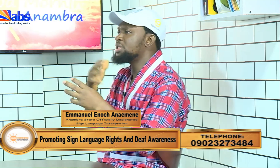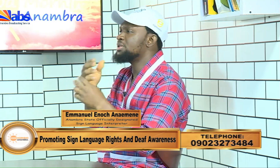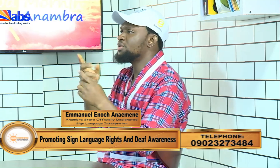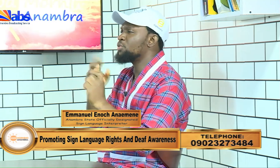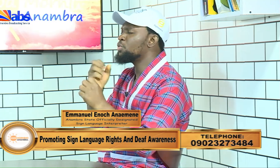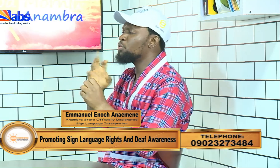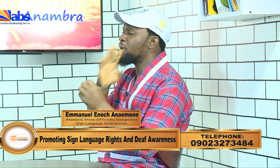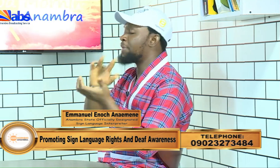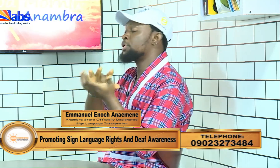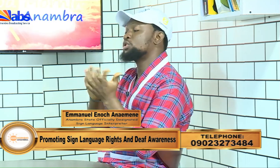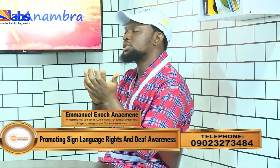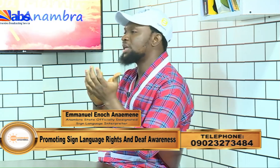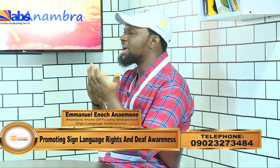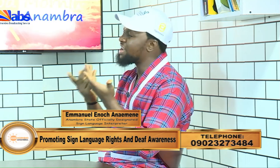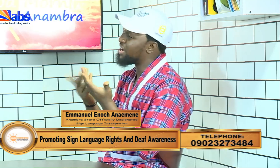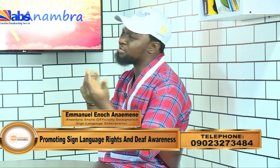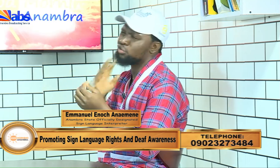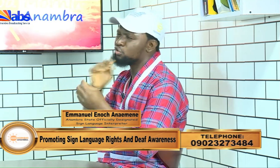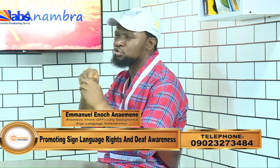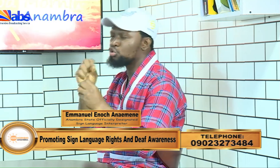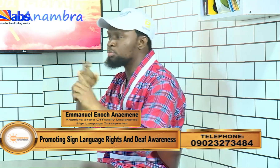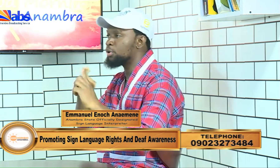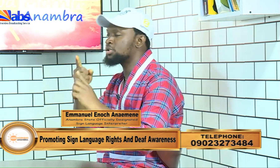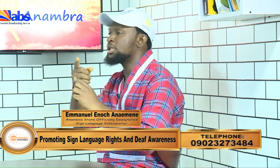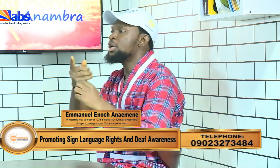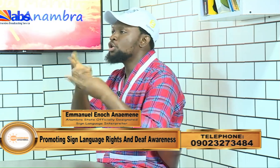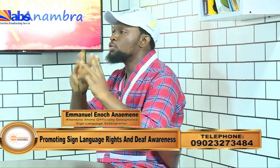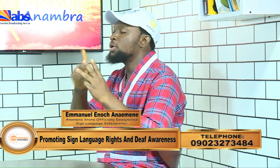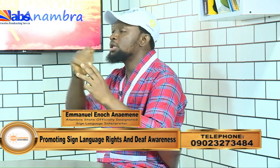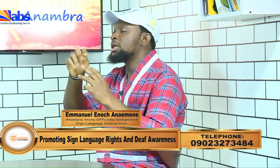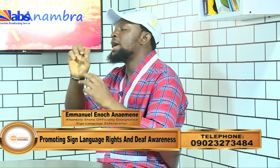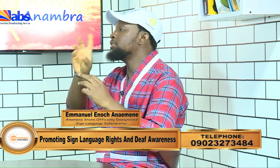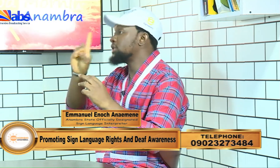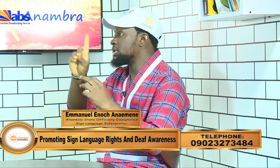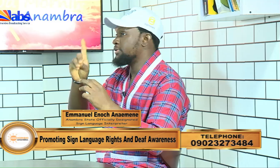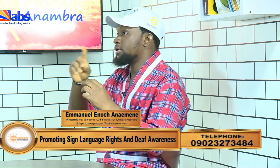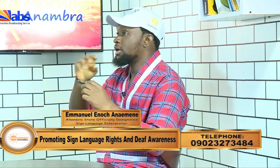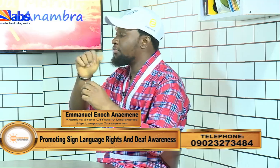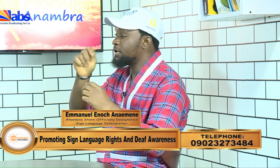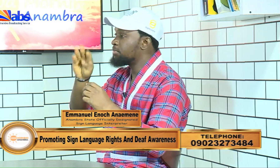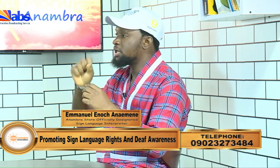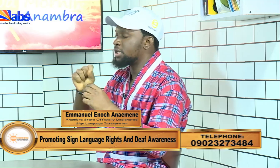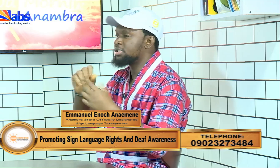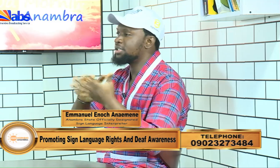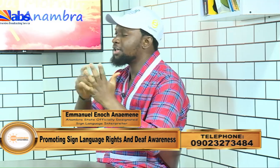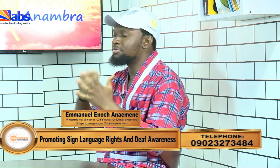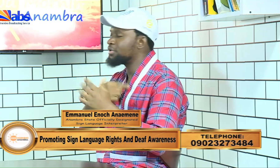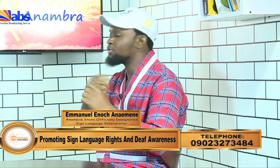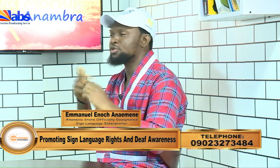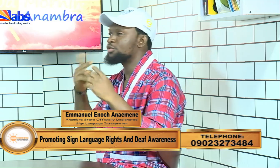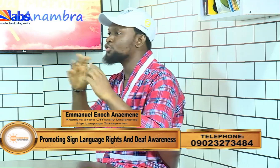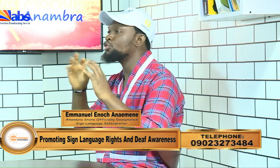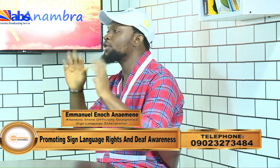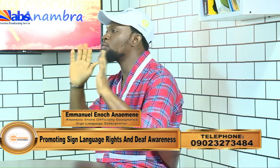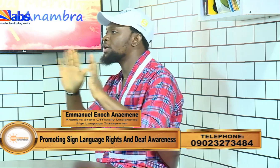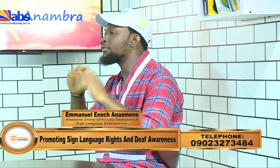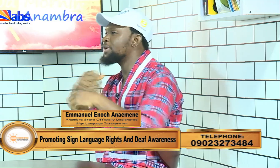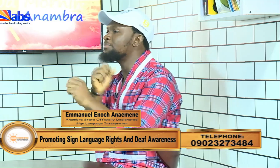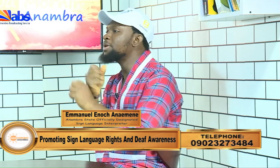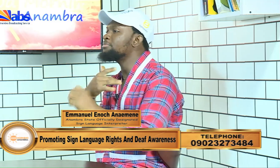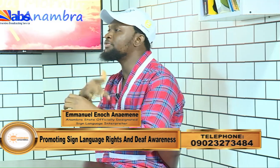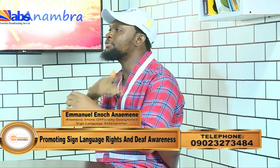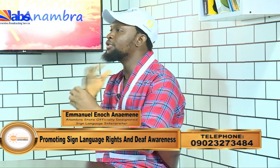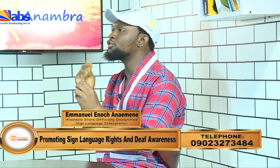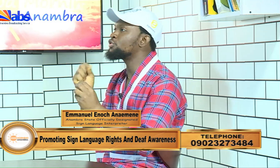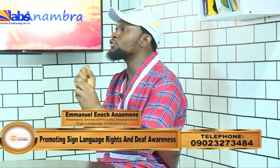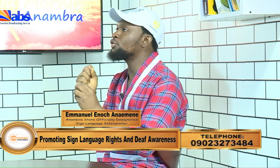the way we have been treated are not so good, but the way the MD of ABS treated me, it was so very wonderful. It made